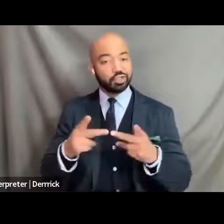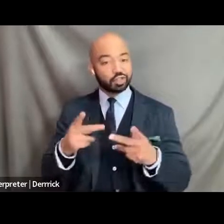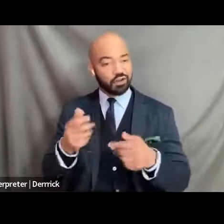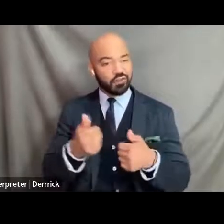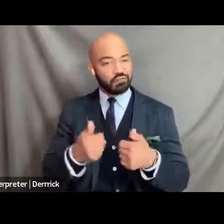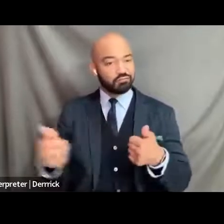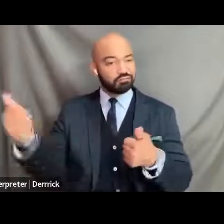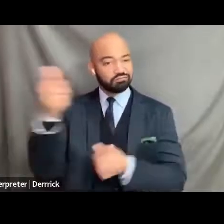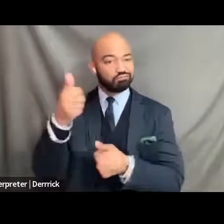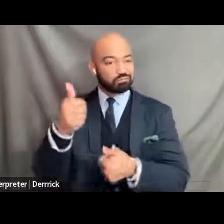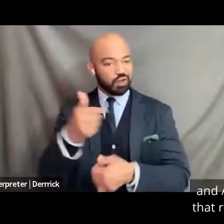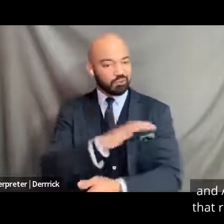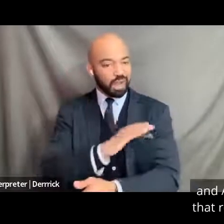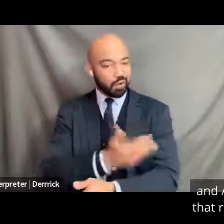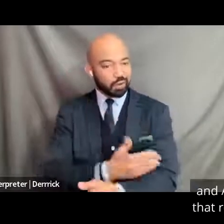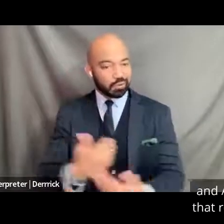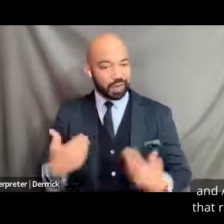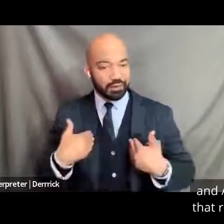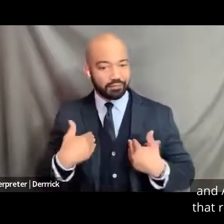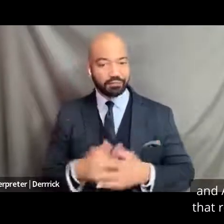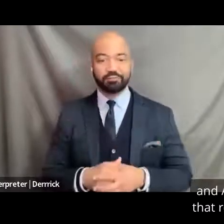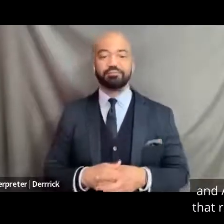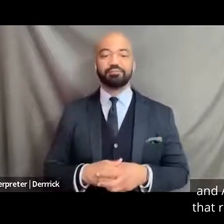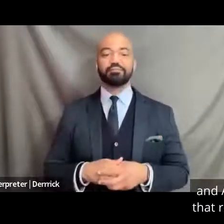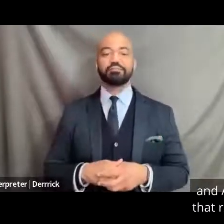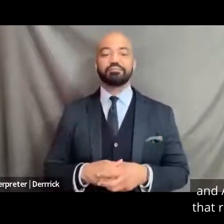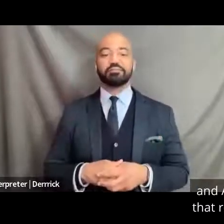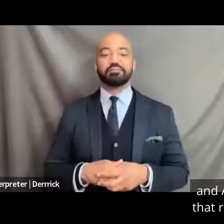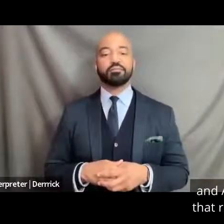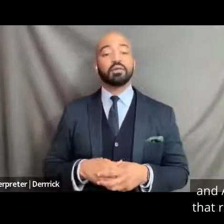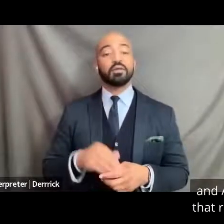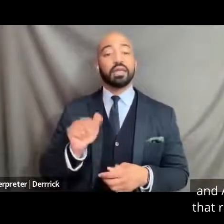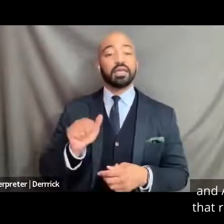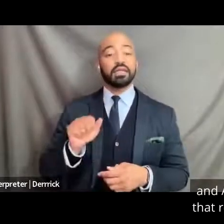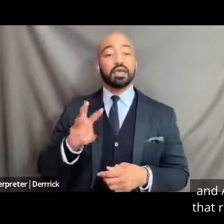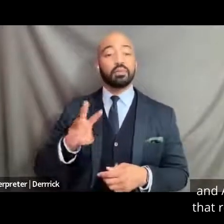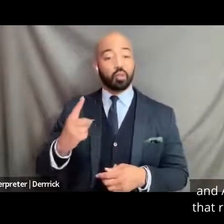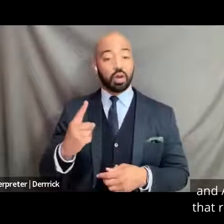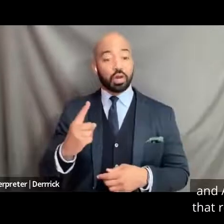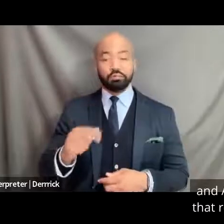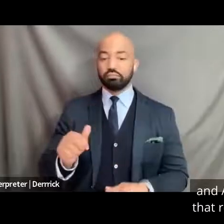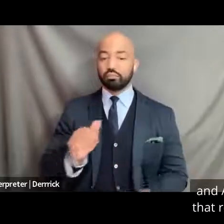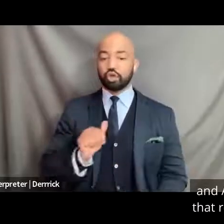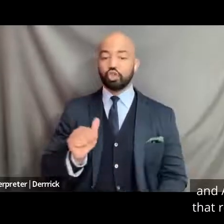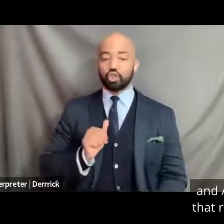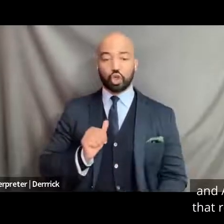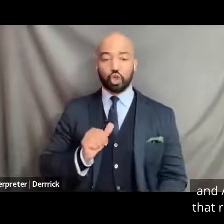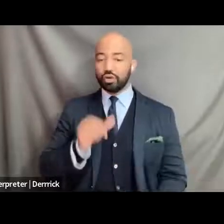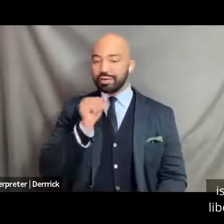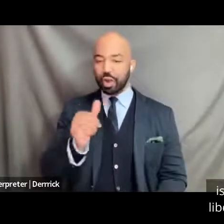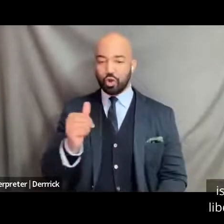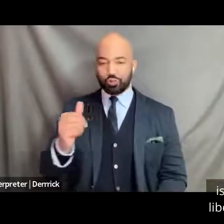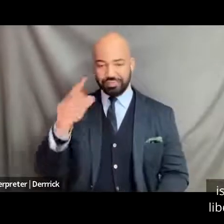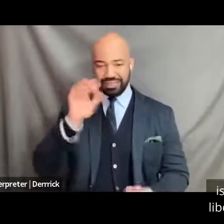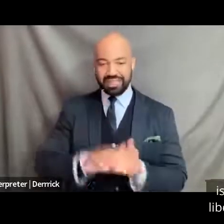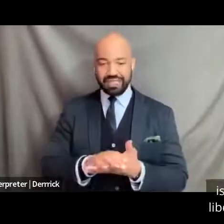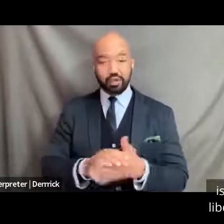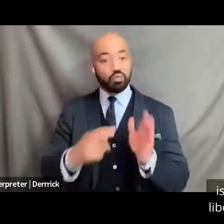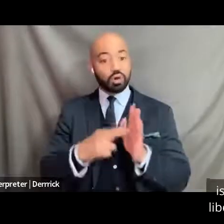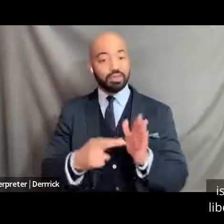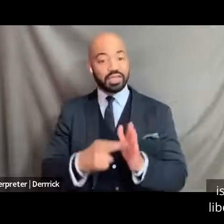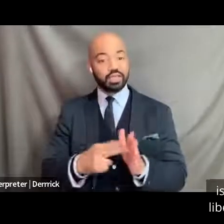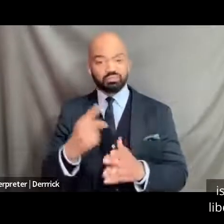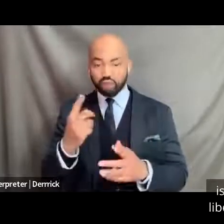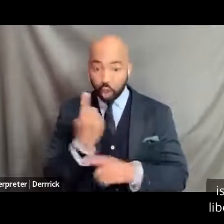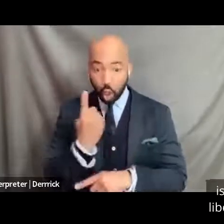i do not believe and awn does not believe the representation by itself is going to get us to